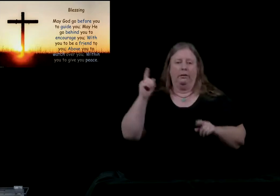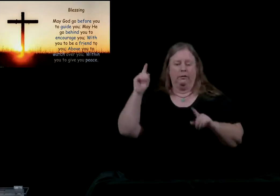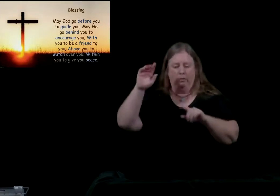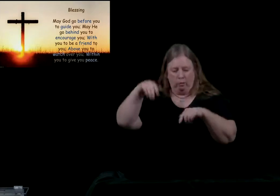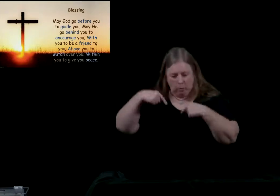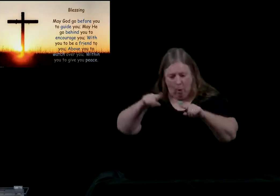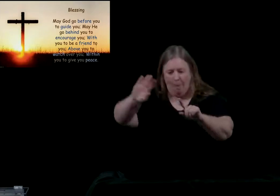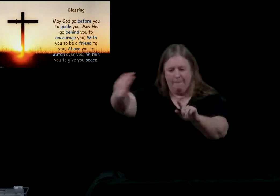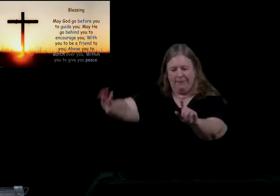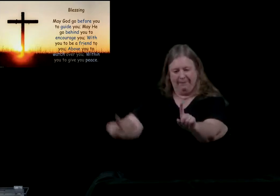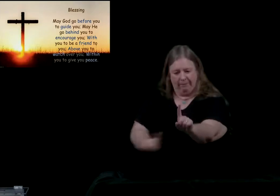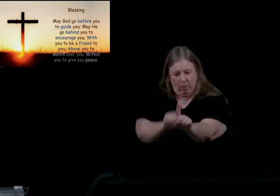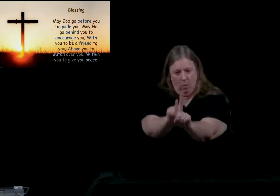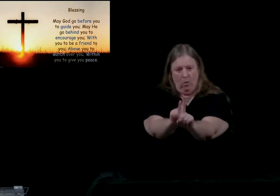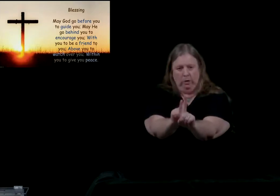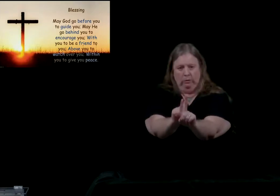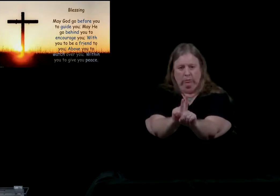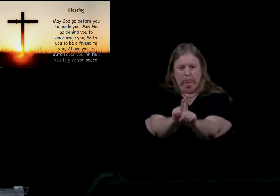May God go before you